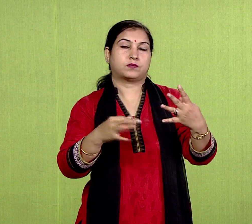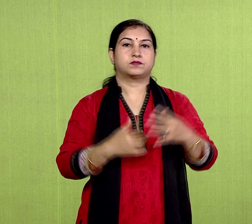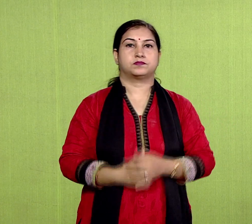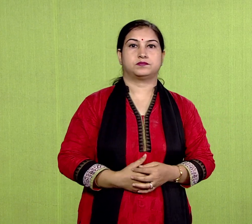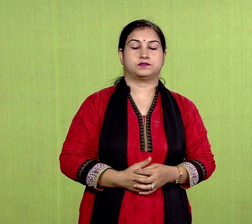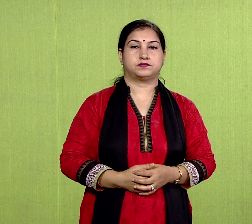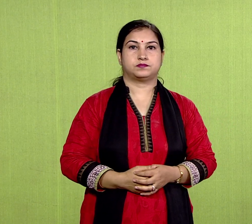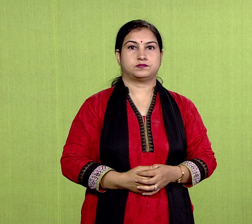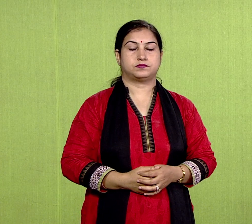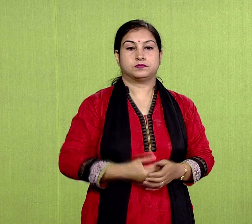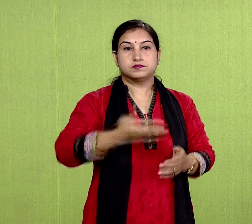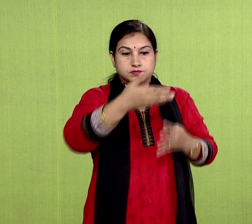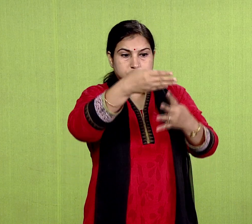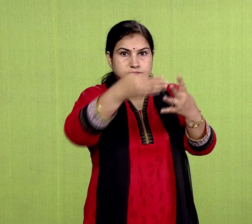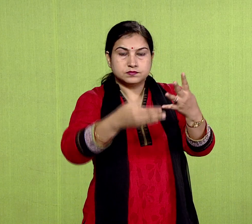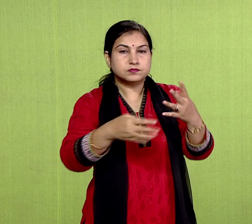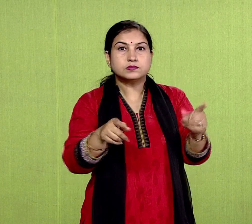The importance of the god Indra